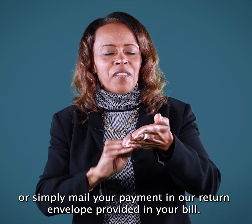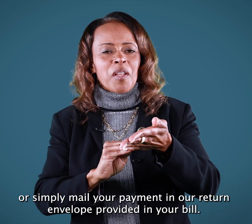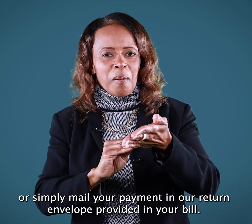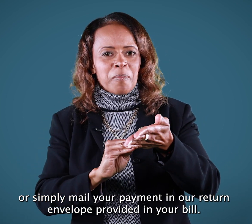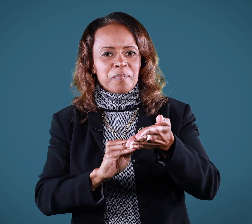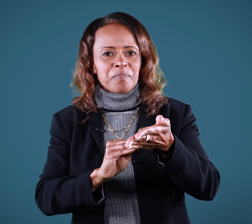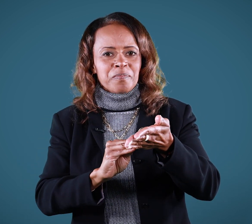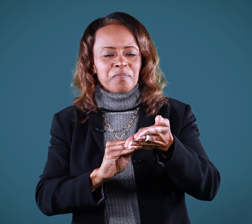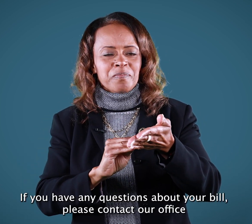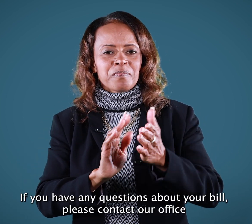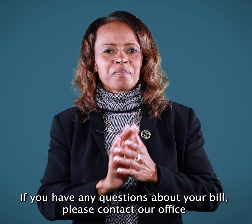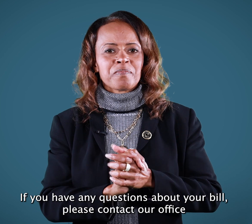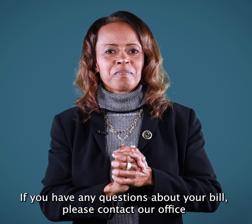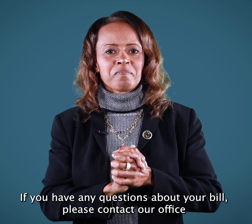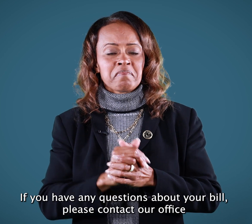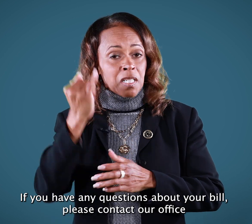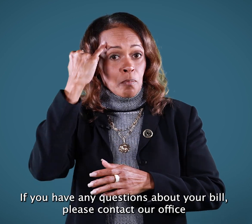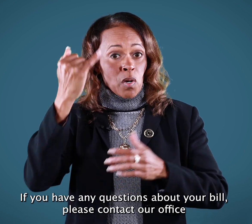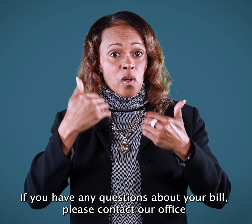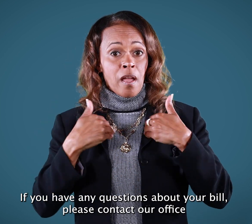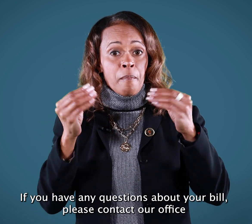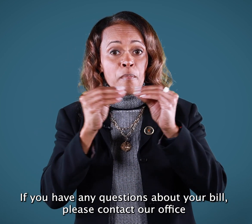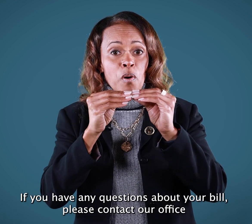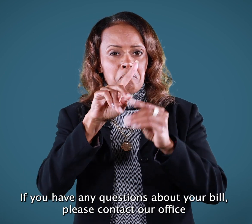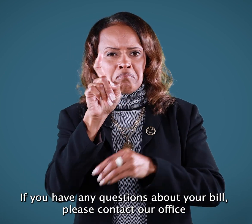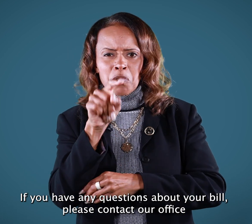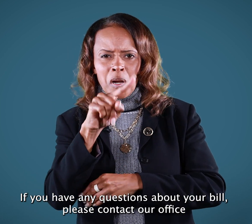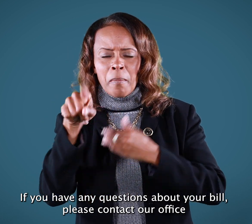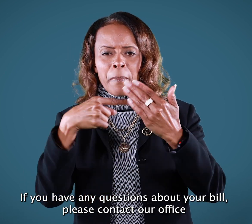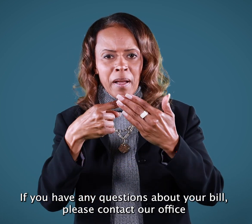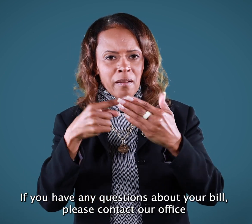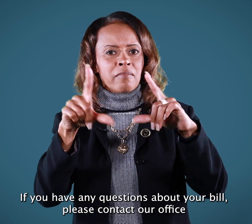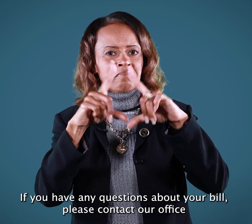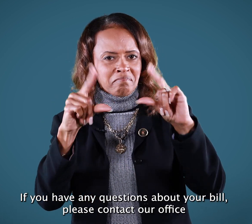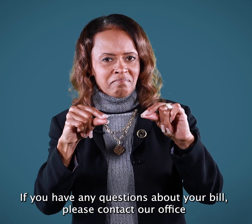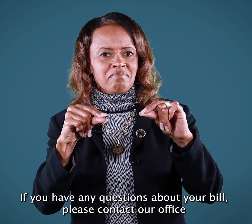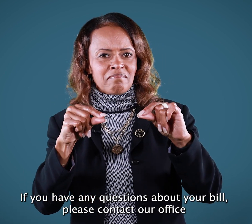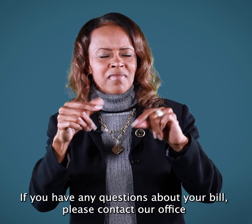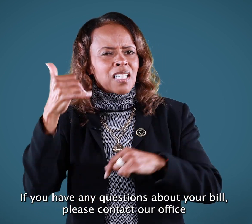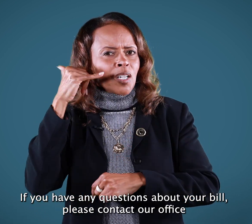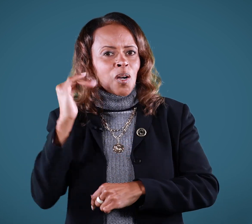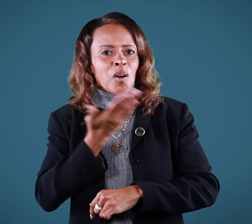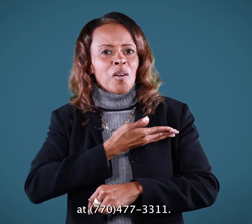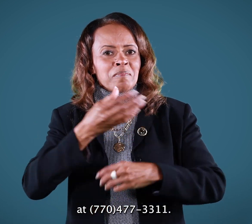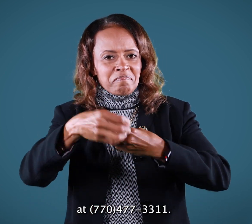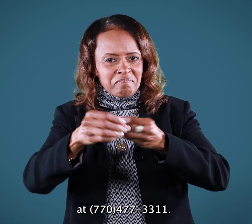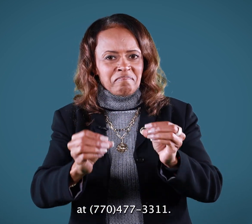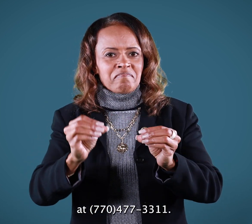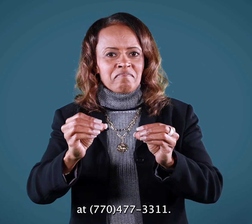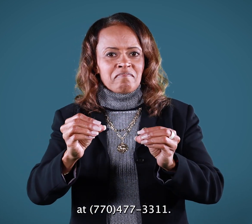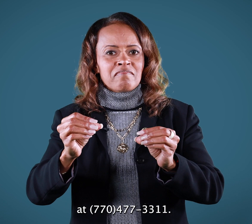your bill. If you have any questions about your bill, please contact our office at 770